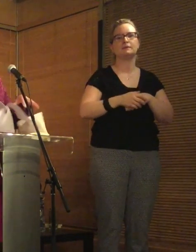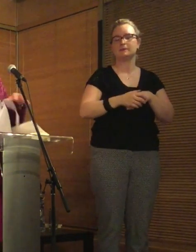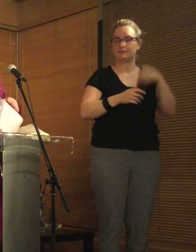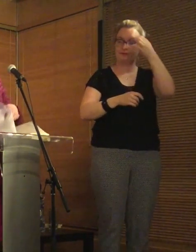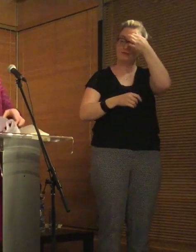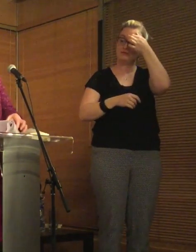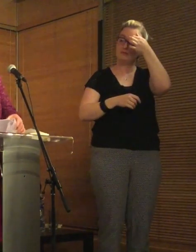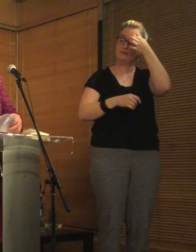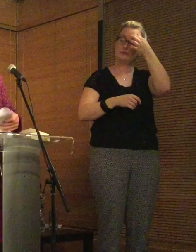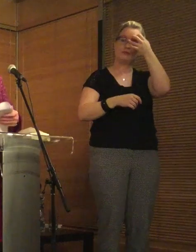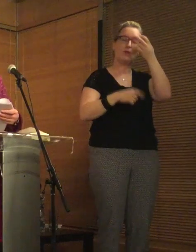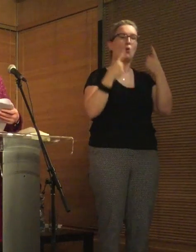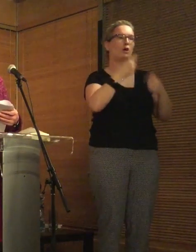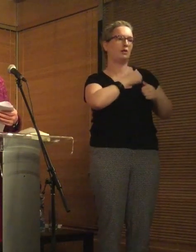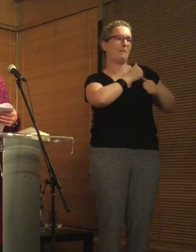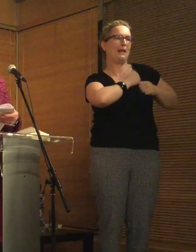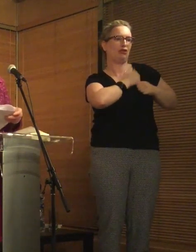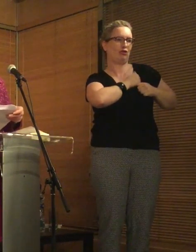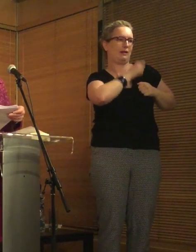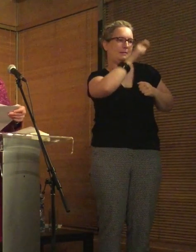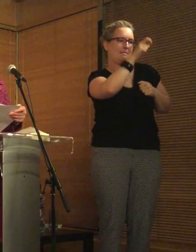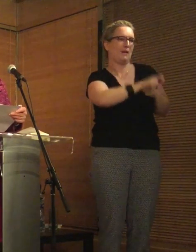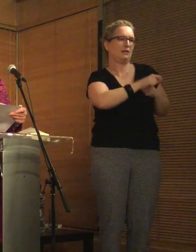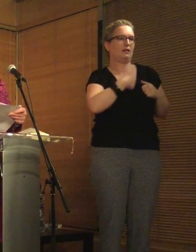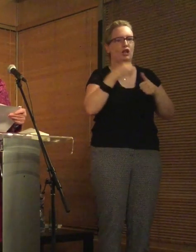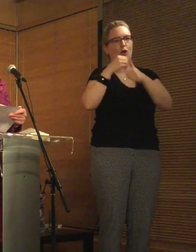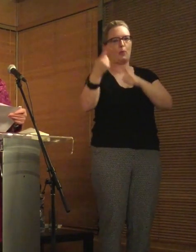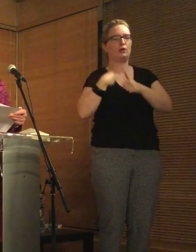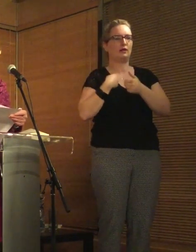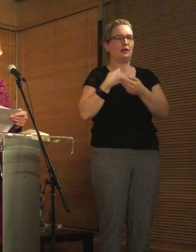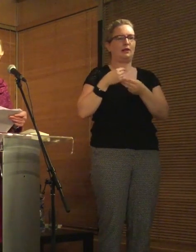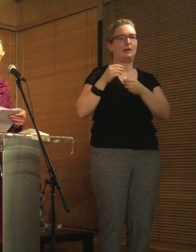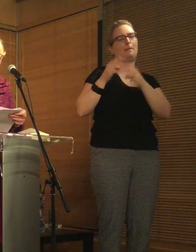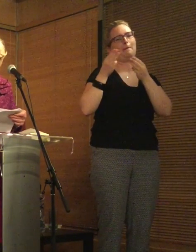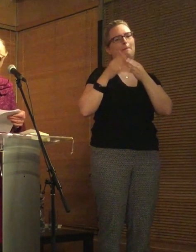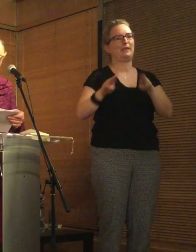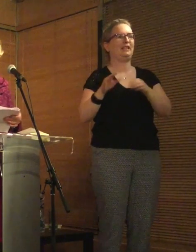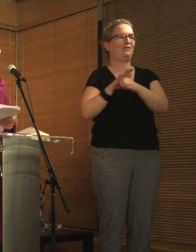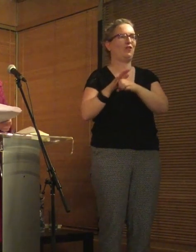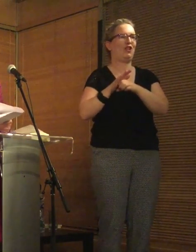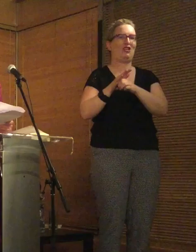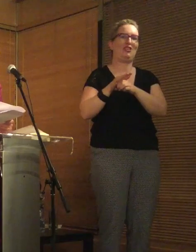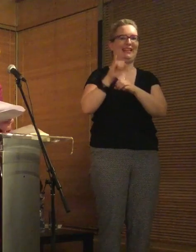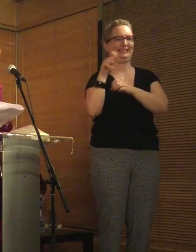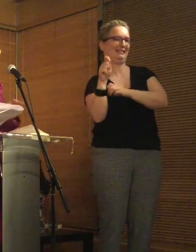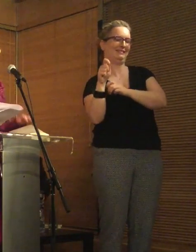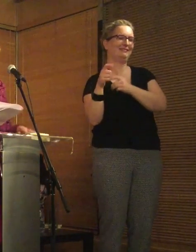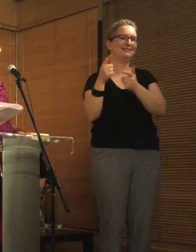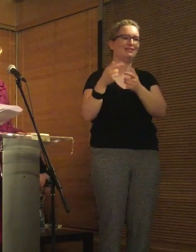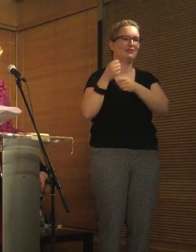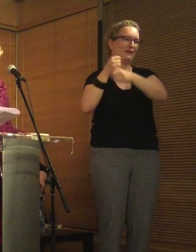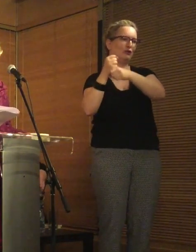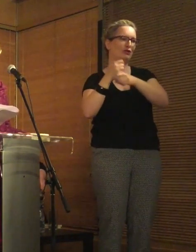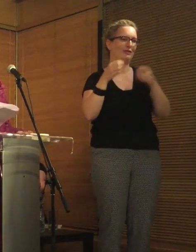One was a militarist and revolutionary, and one was a pacifist, suffragist and activist revolutionary.